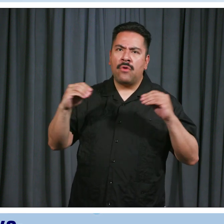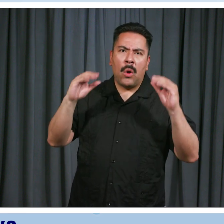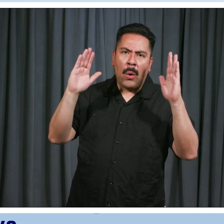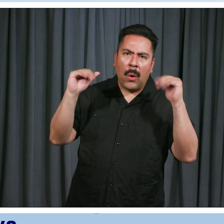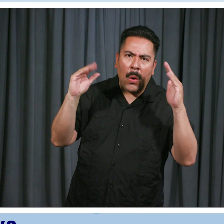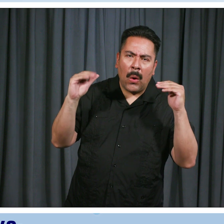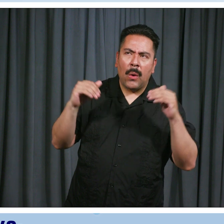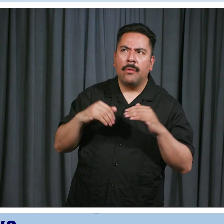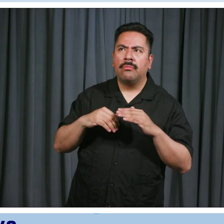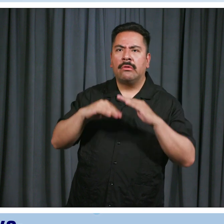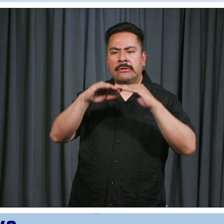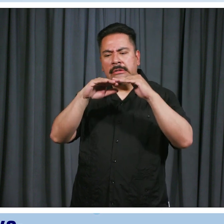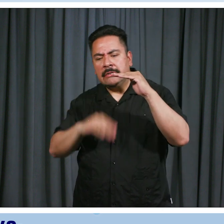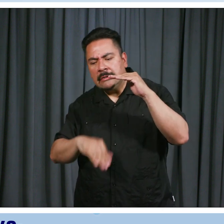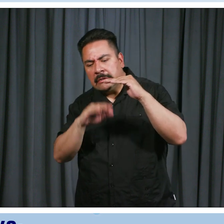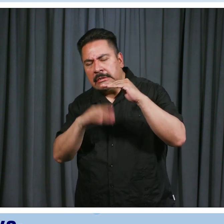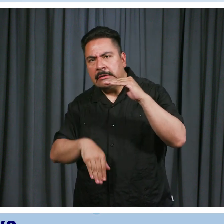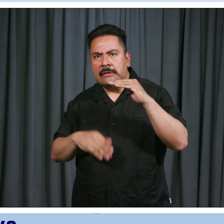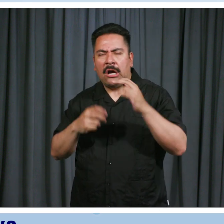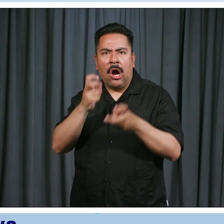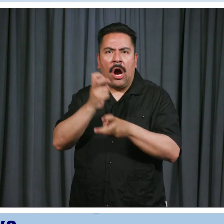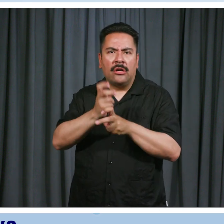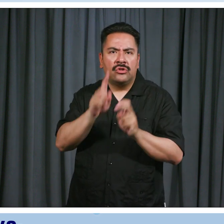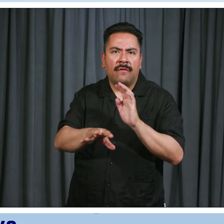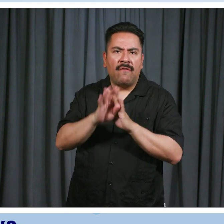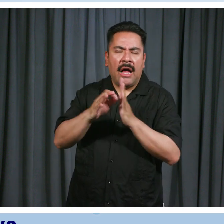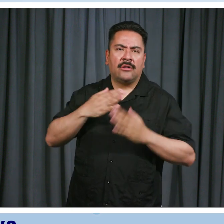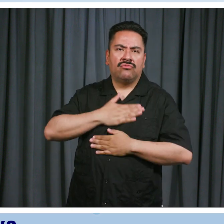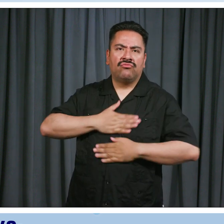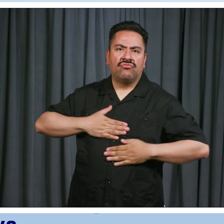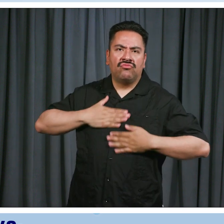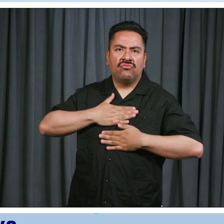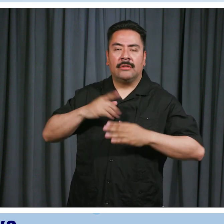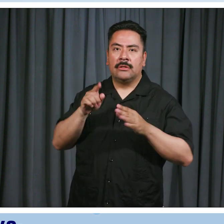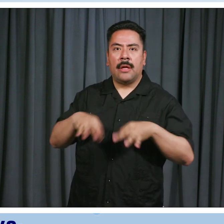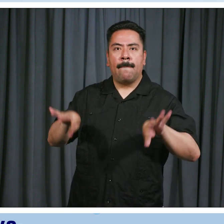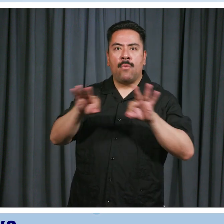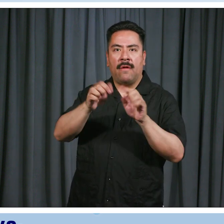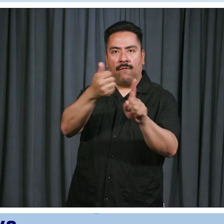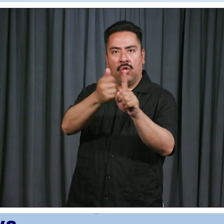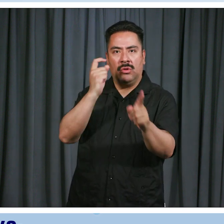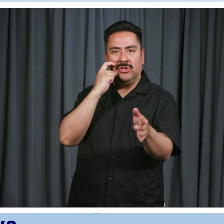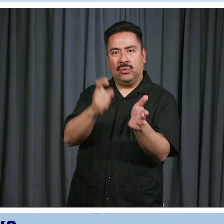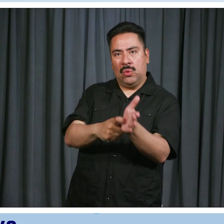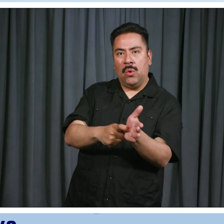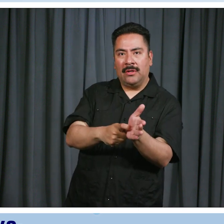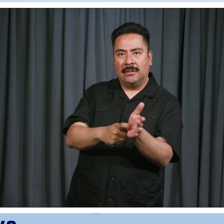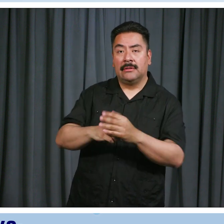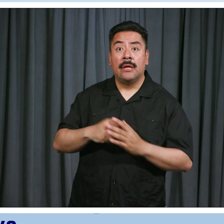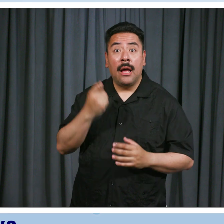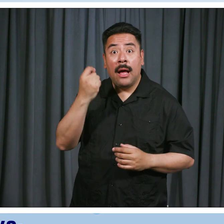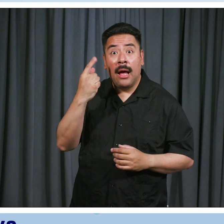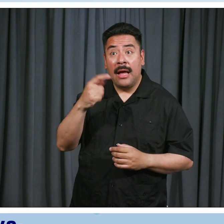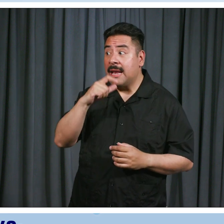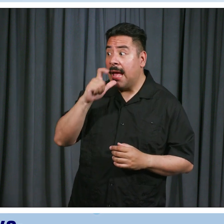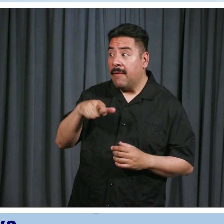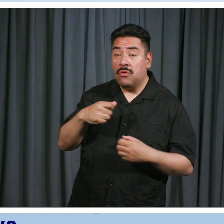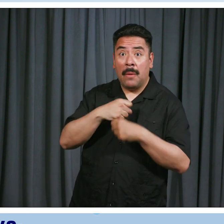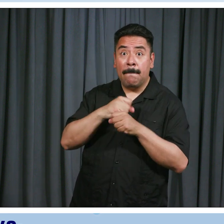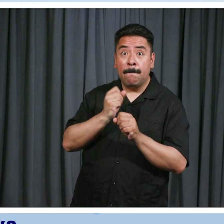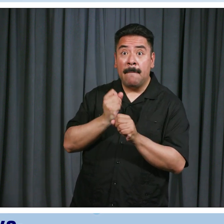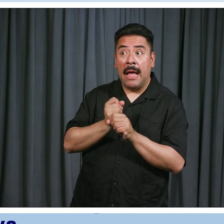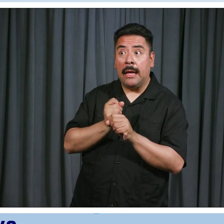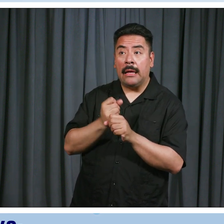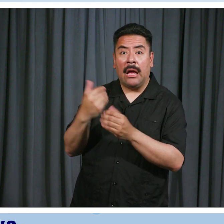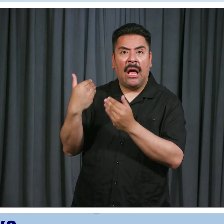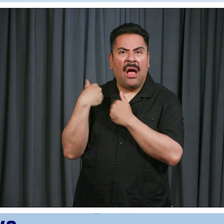and hopeful and even finding joy, it's super important to notice. But we don't have to make that a